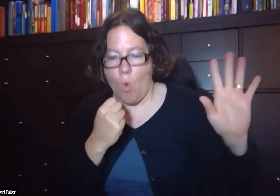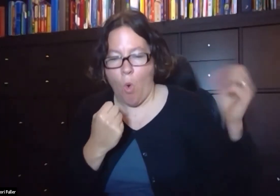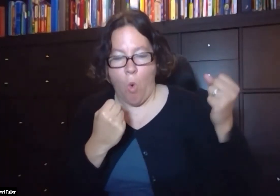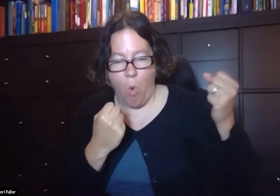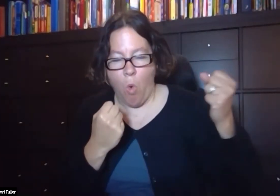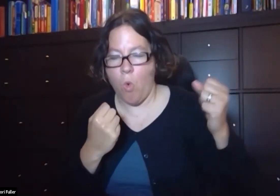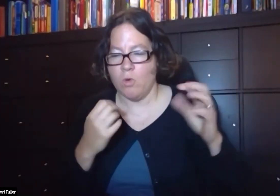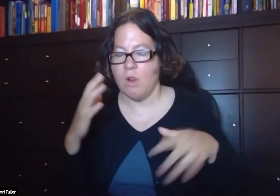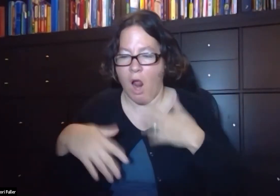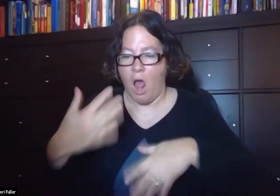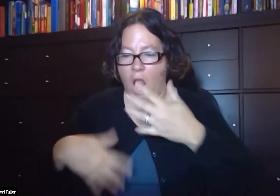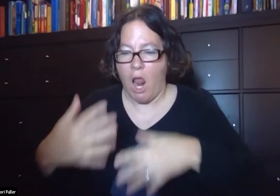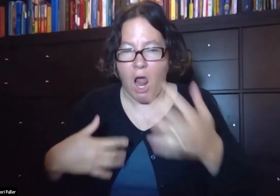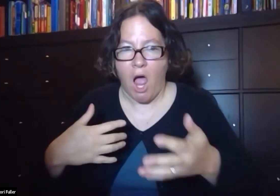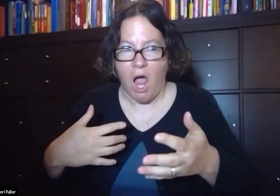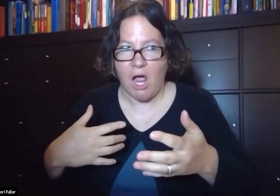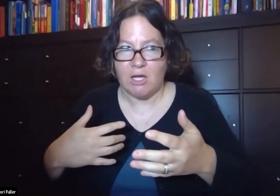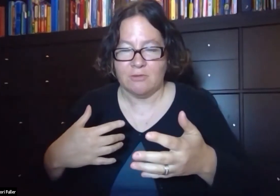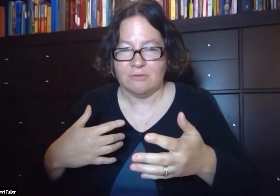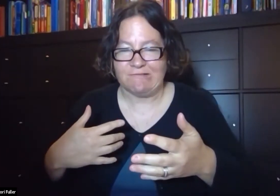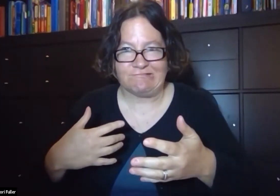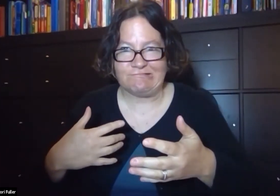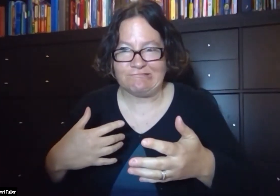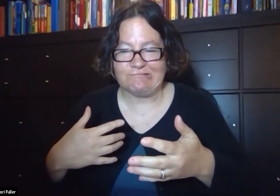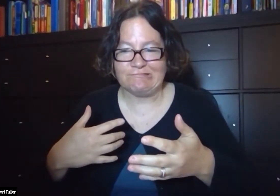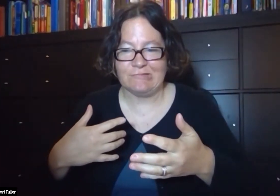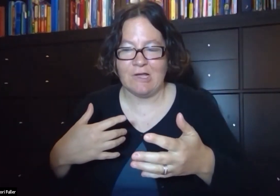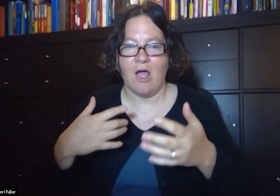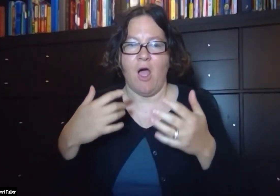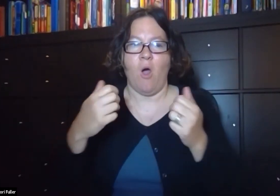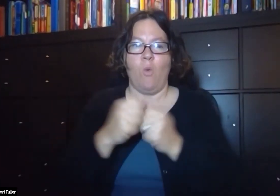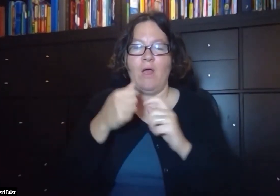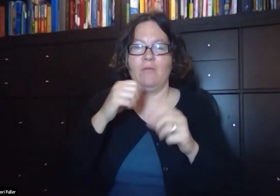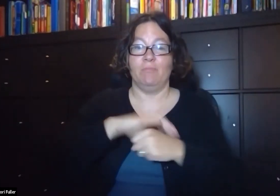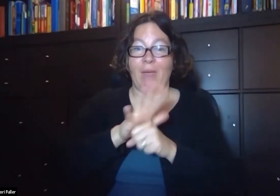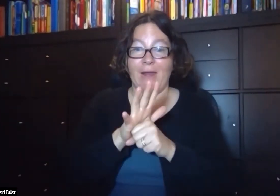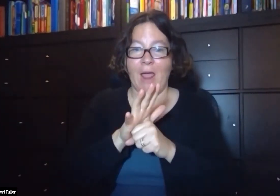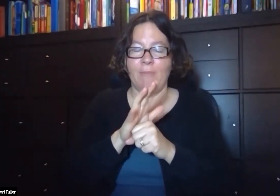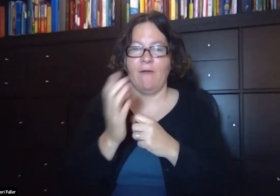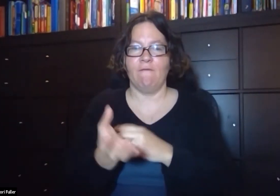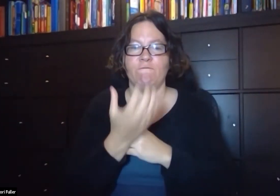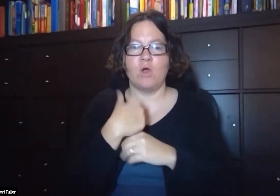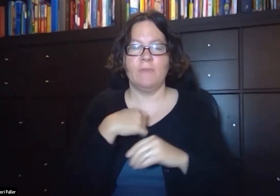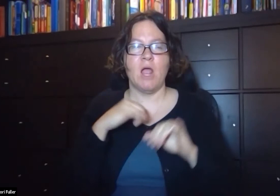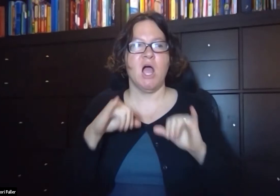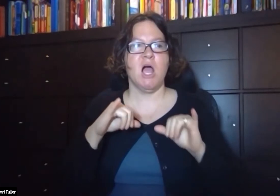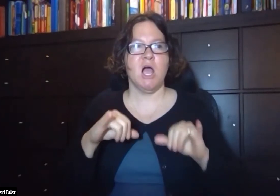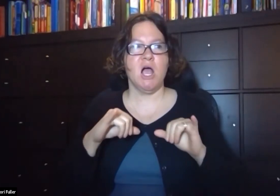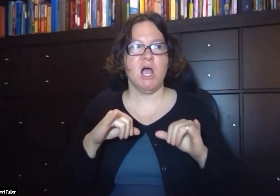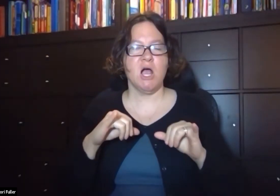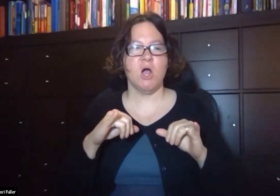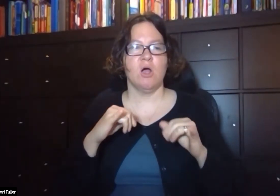before the pandemic, they would try to get my attention and I'd say, well, I'm cooking right now. I'm doing other chores. But now with